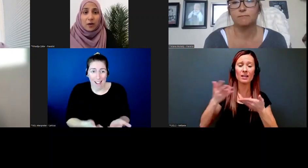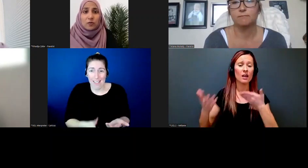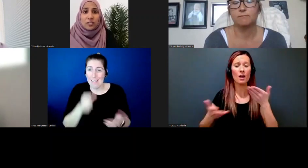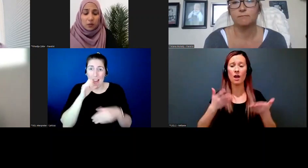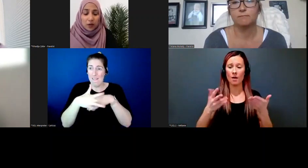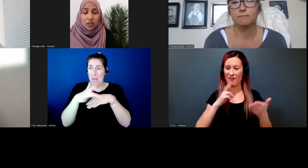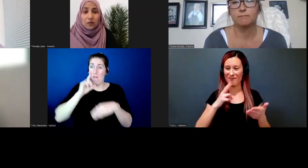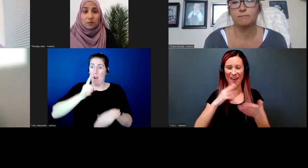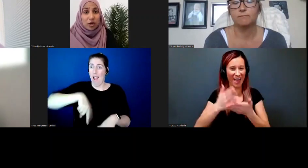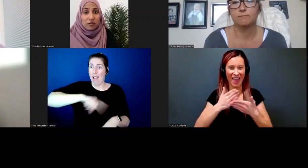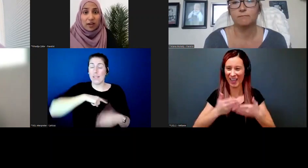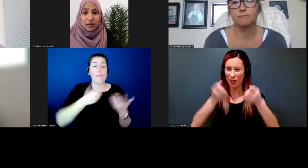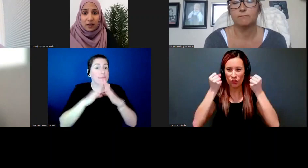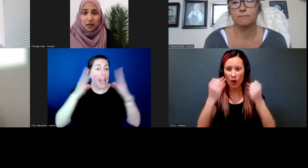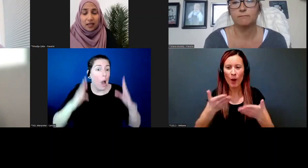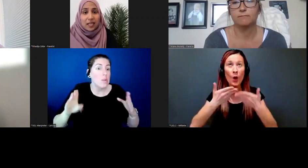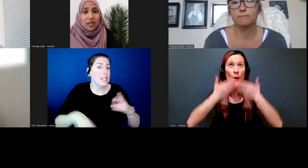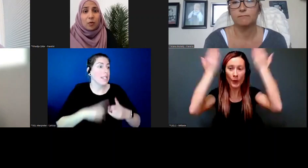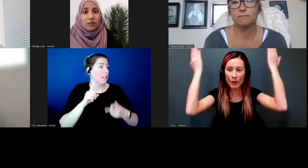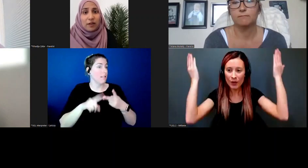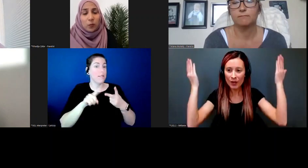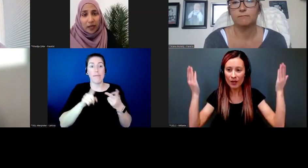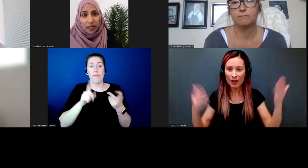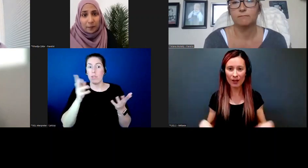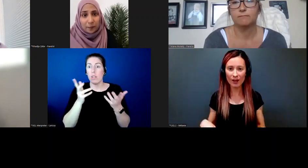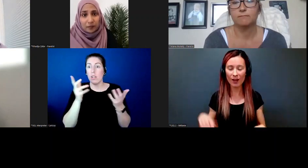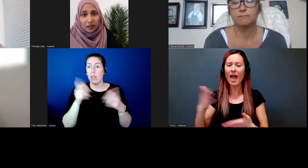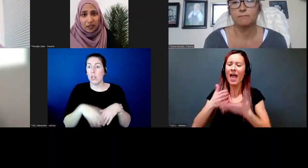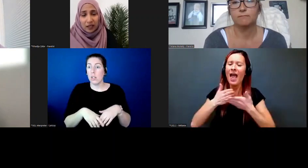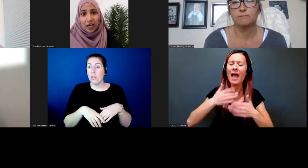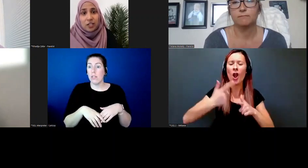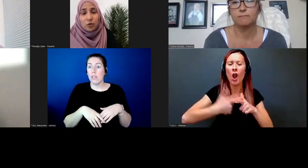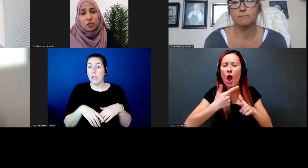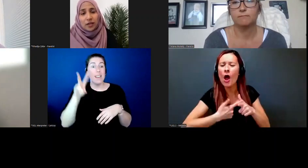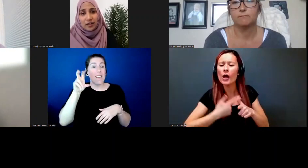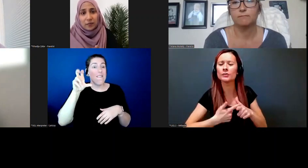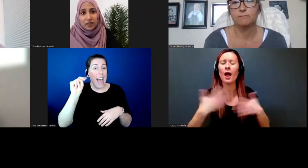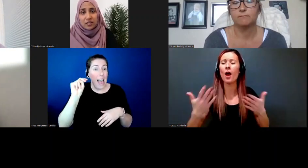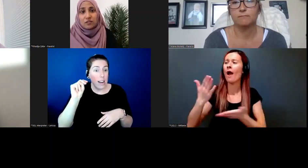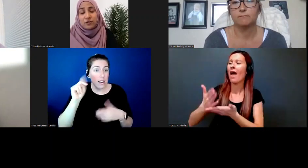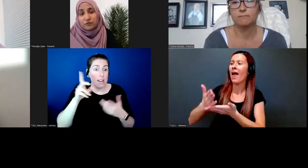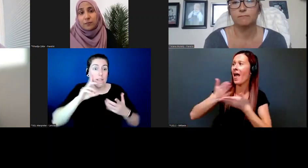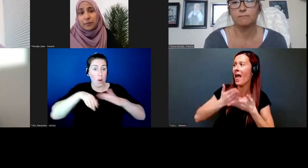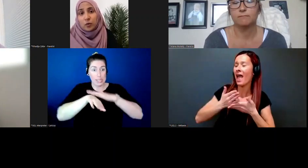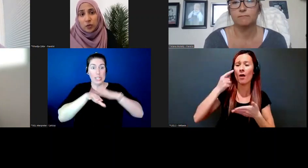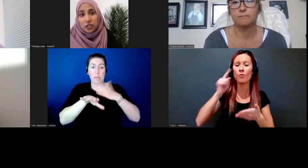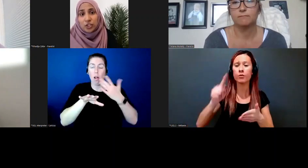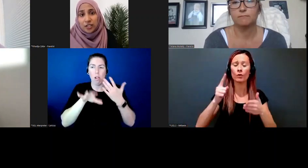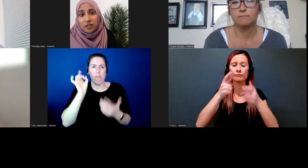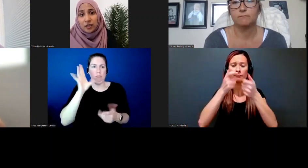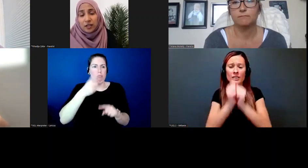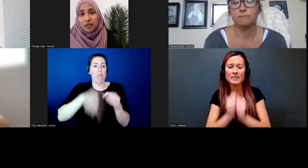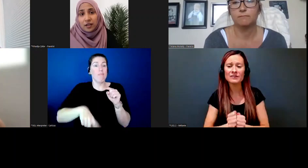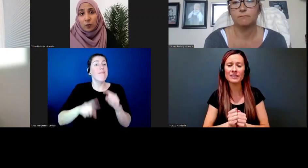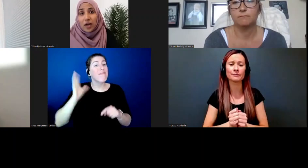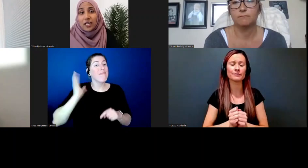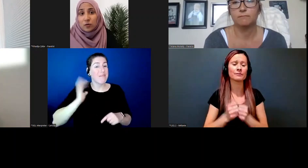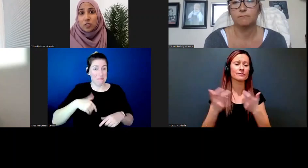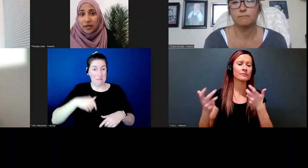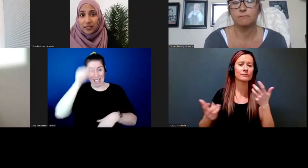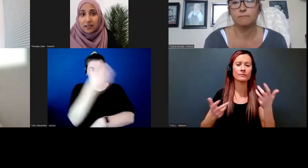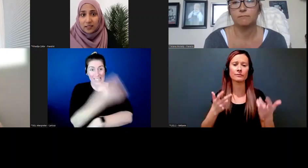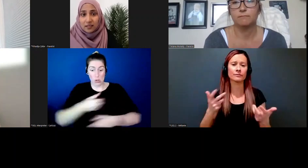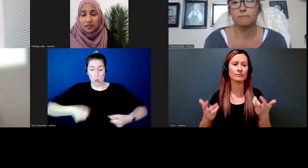it's housing, whether it's getting a modified van. I used to carry my son's 50-pound wheelchair while